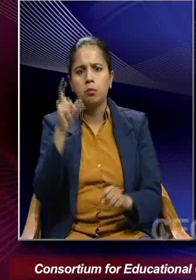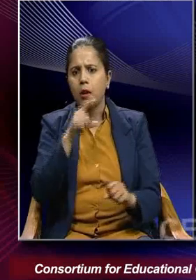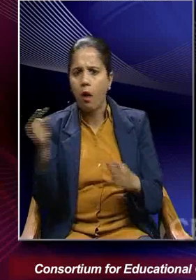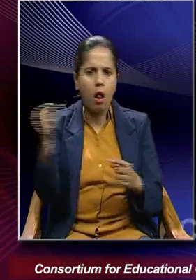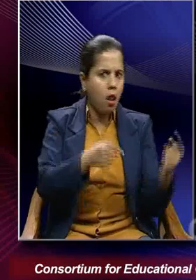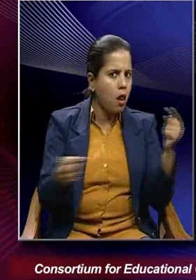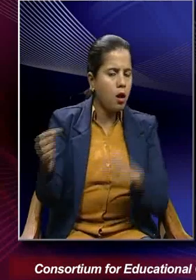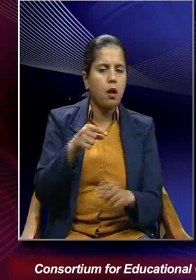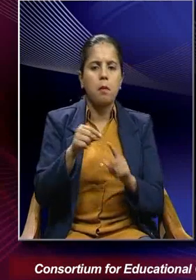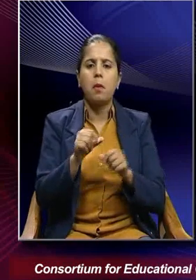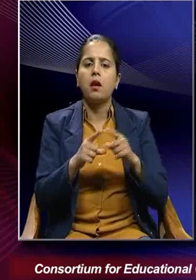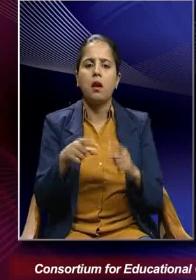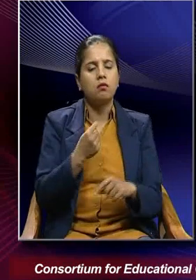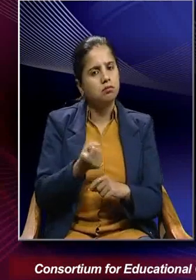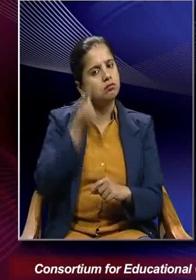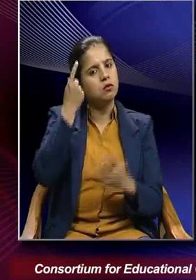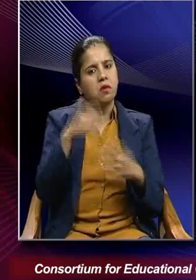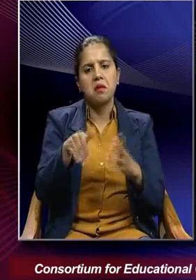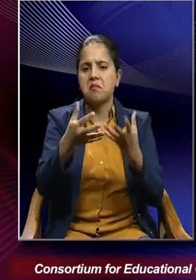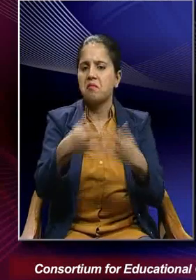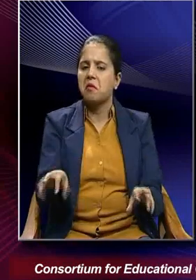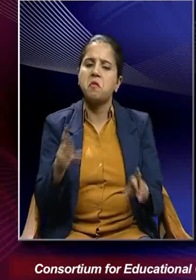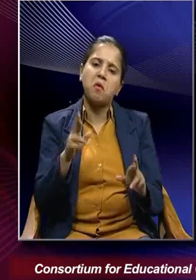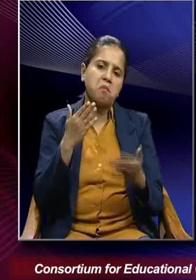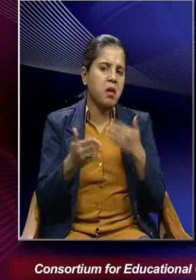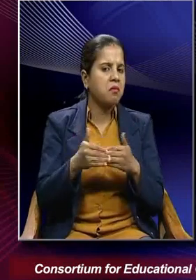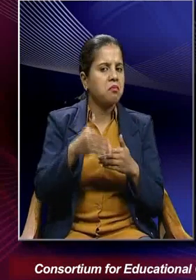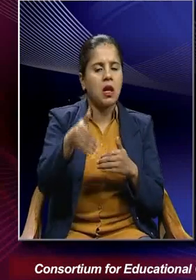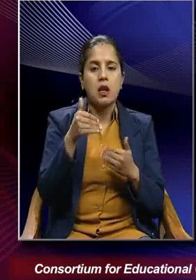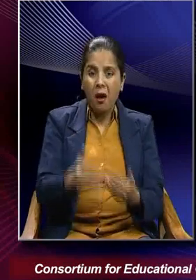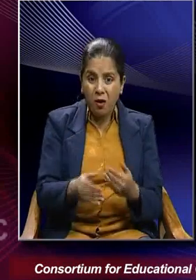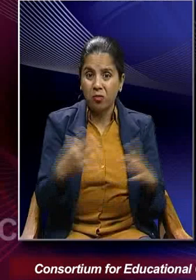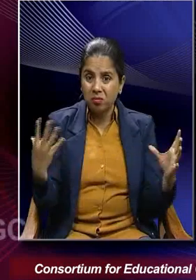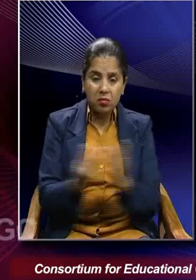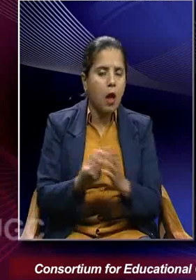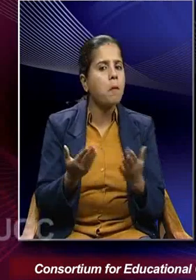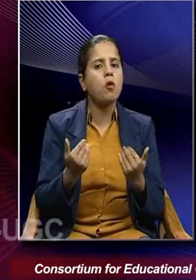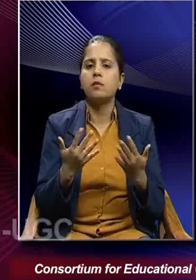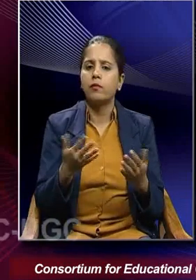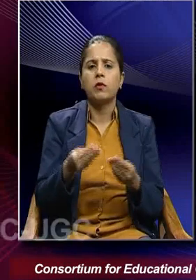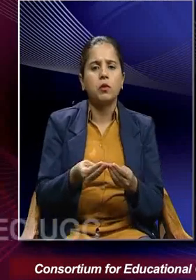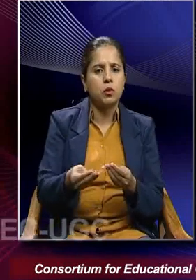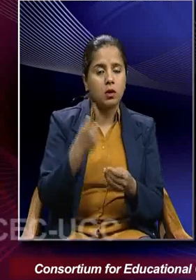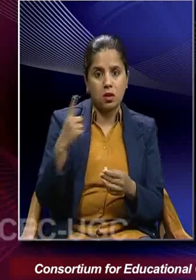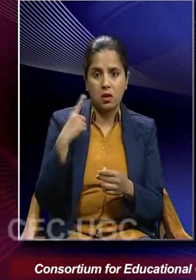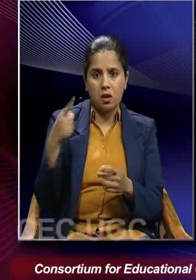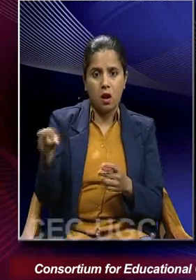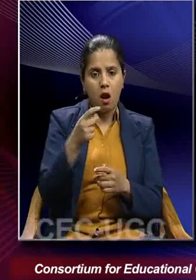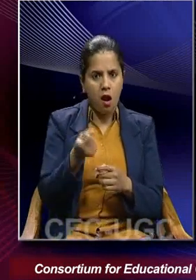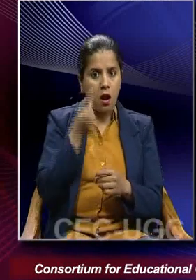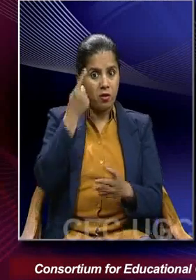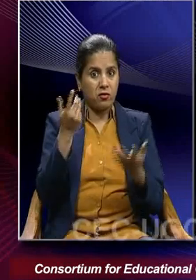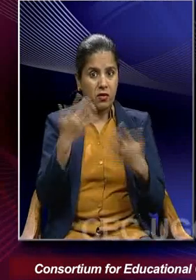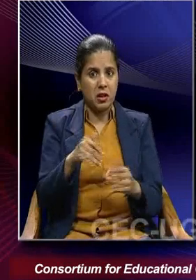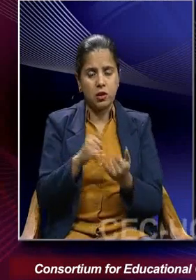Patel realized that the partition will be inevitable from that point of view, and sooner the leaders realize this kind